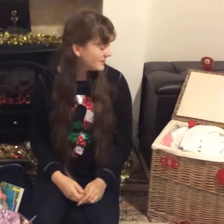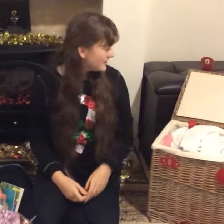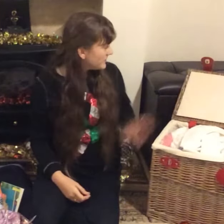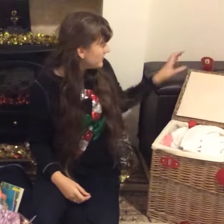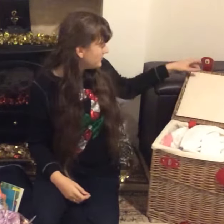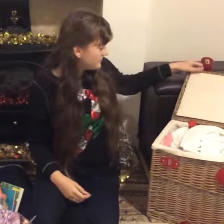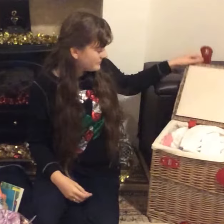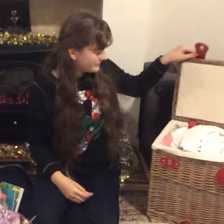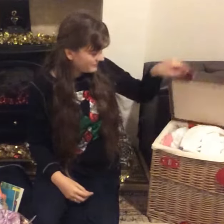right back.